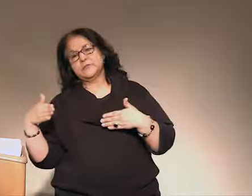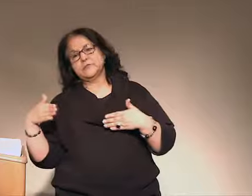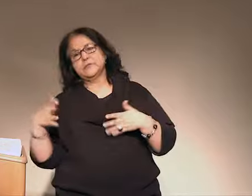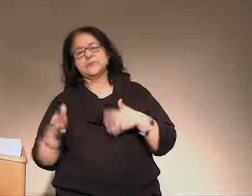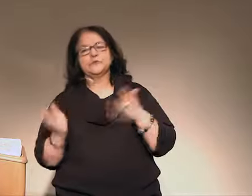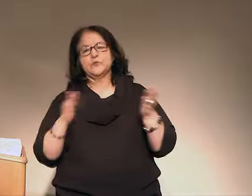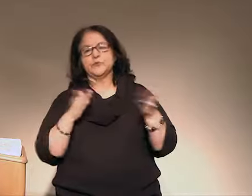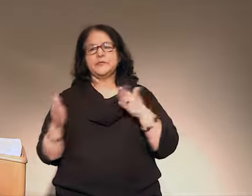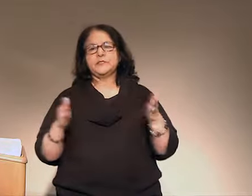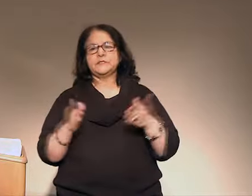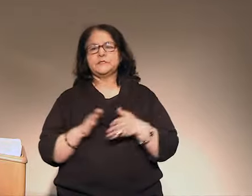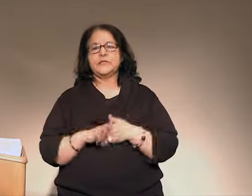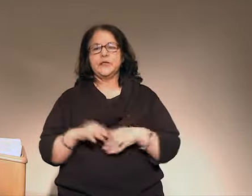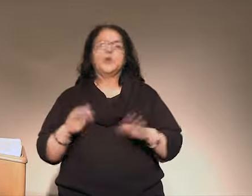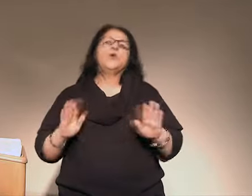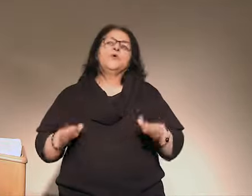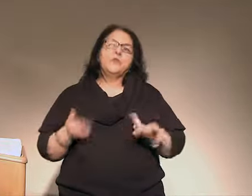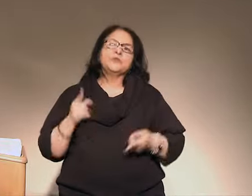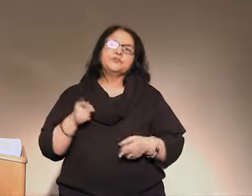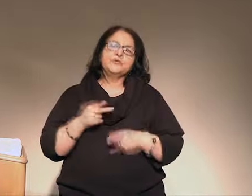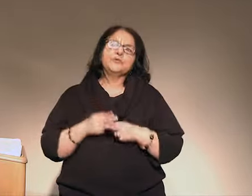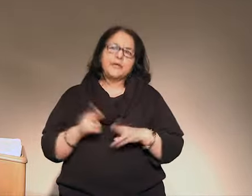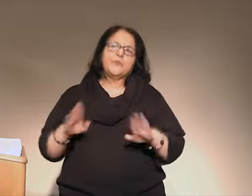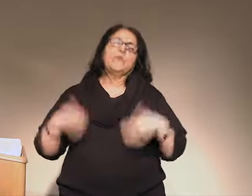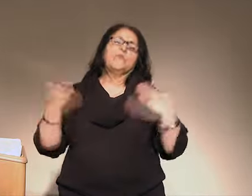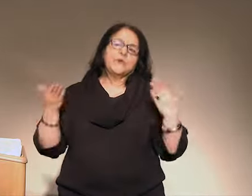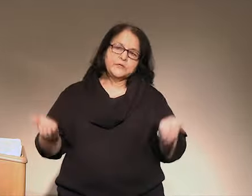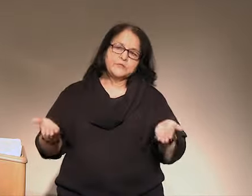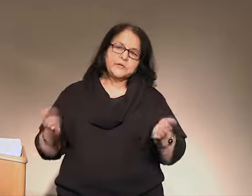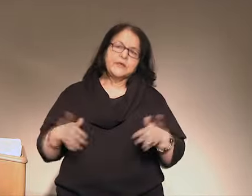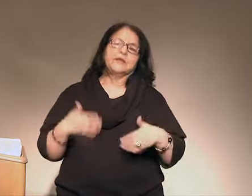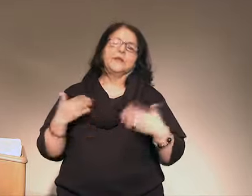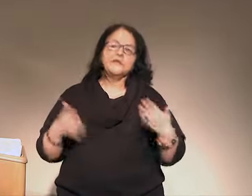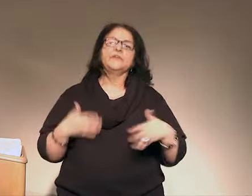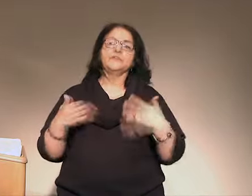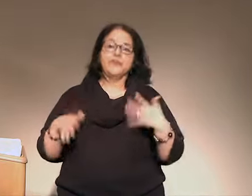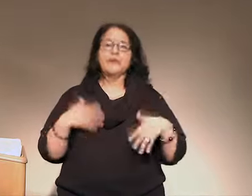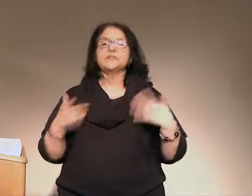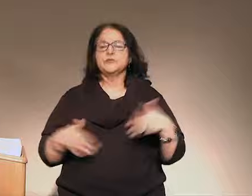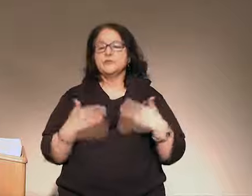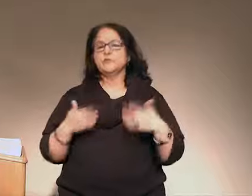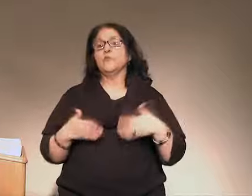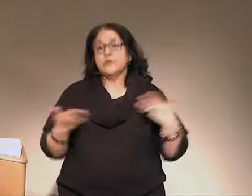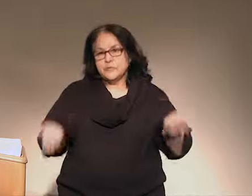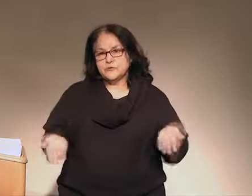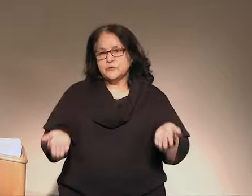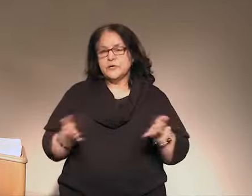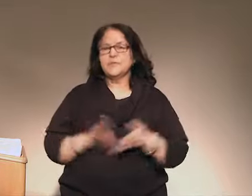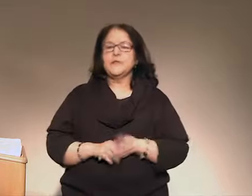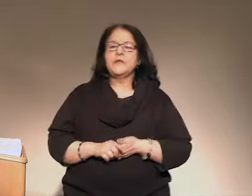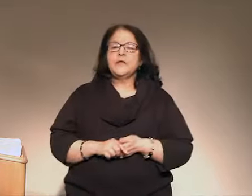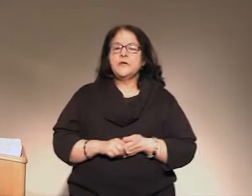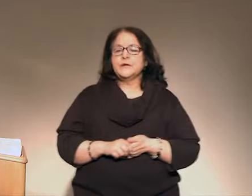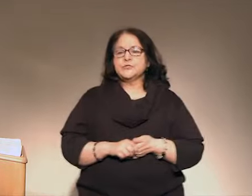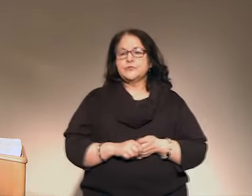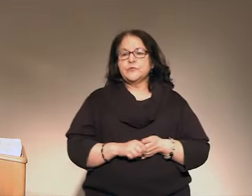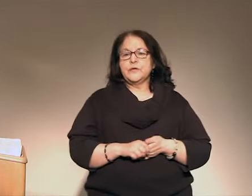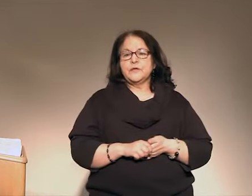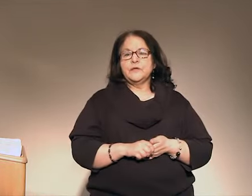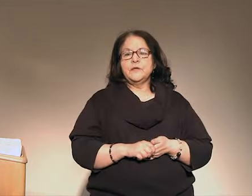sentence. Sometimes they'll repeat it and say, what's your name, what, to kind of clarify that they're asking you, what is your name? So they,